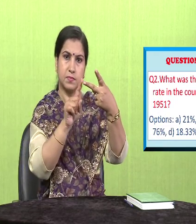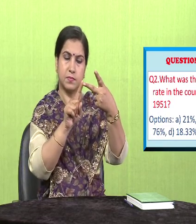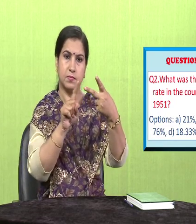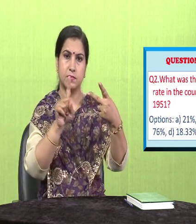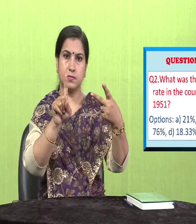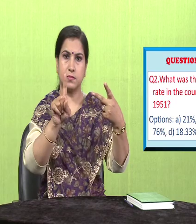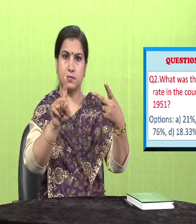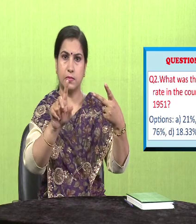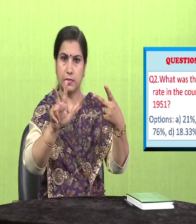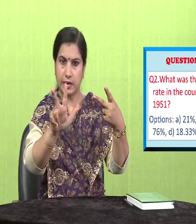81%,